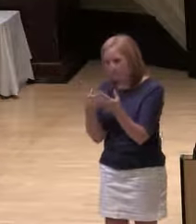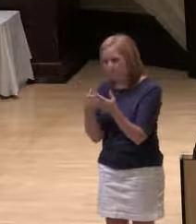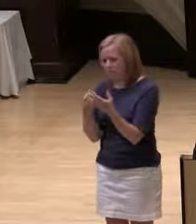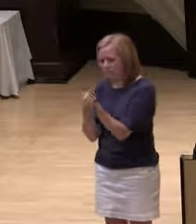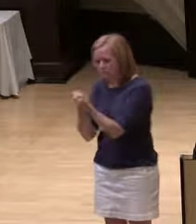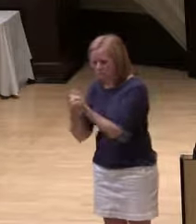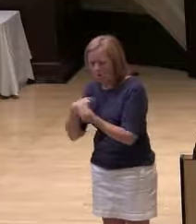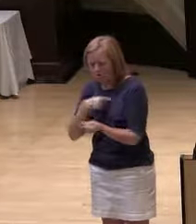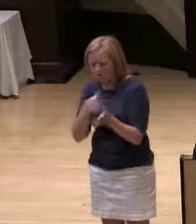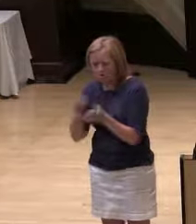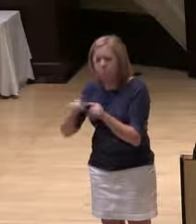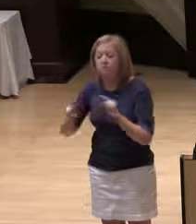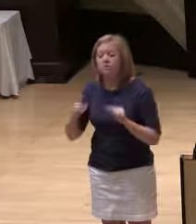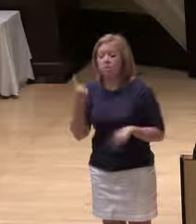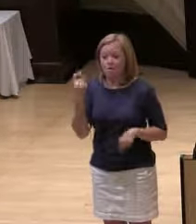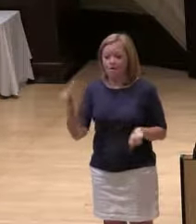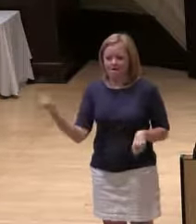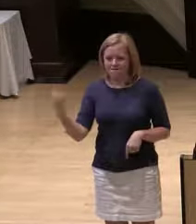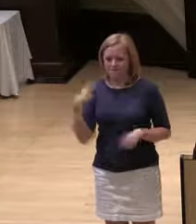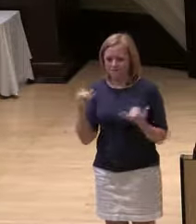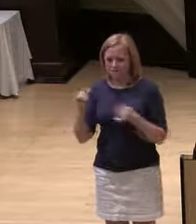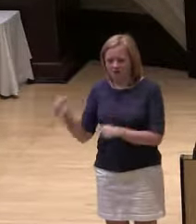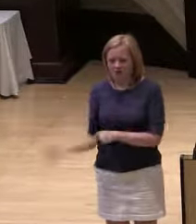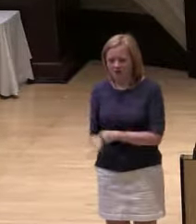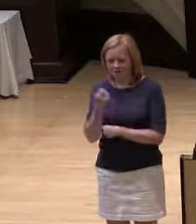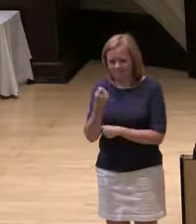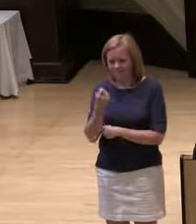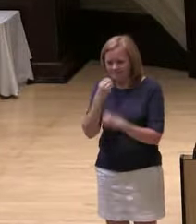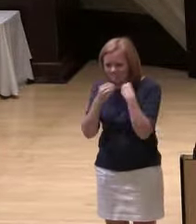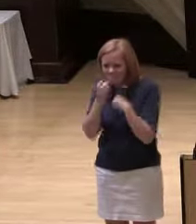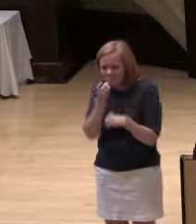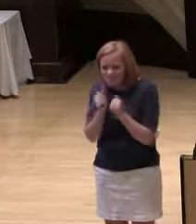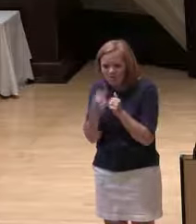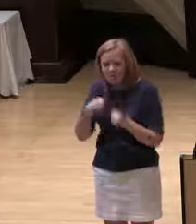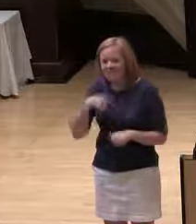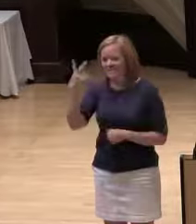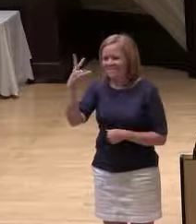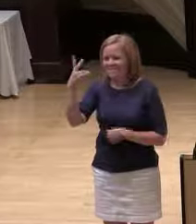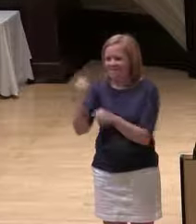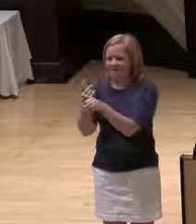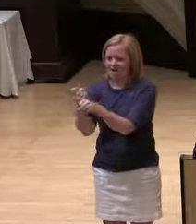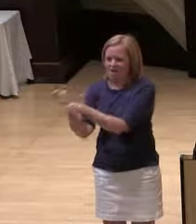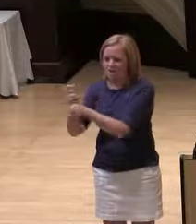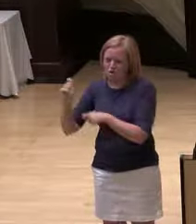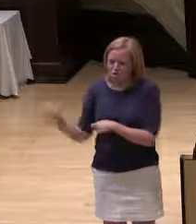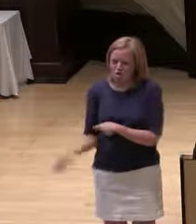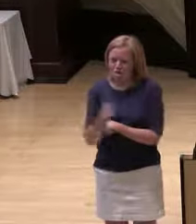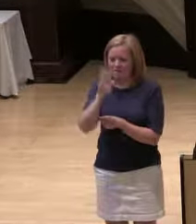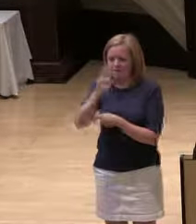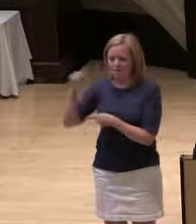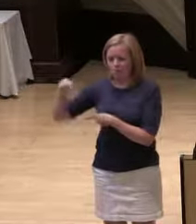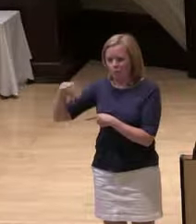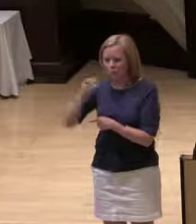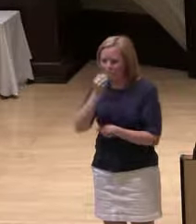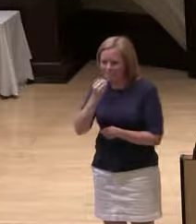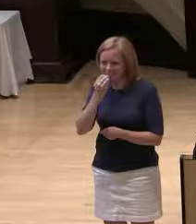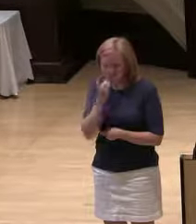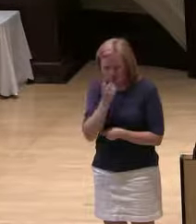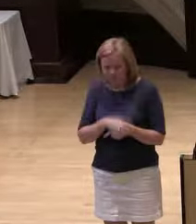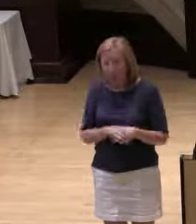them is you could come and play golf with us and have dinner at our 17th annual golf and barbecue dinner. It's